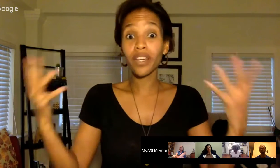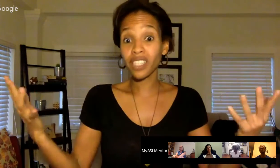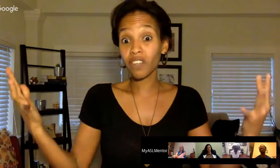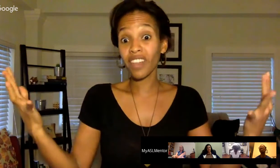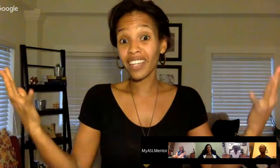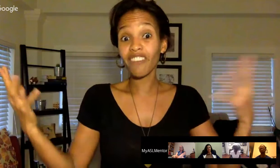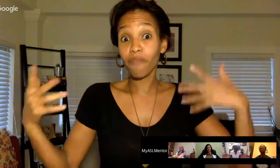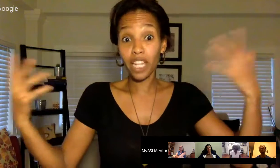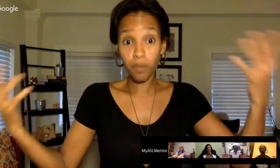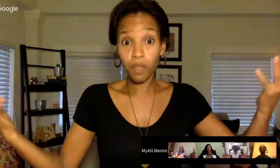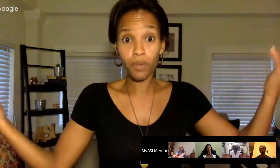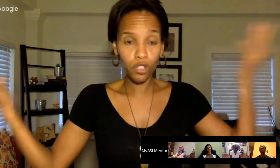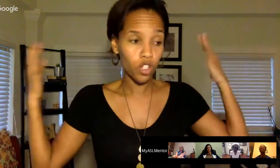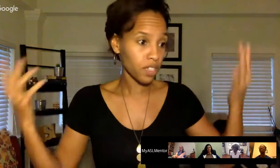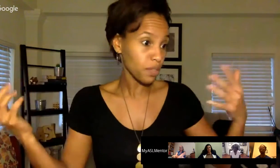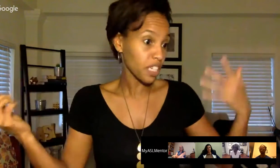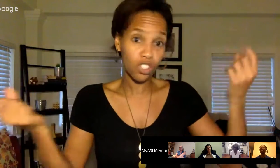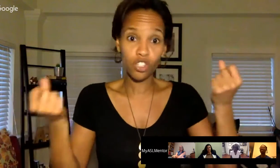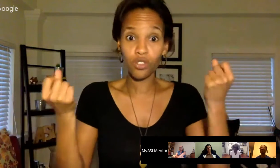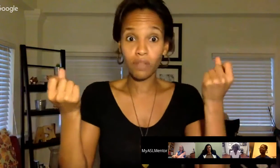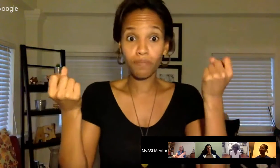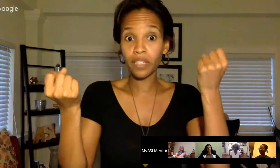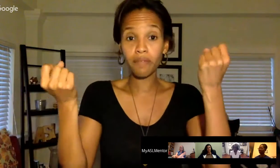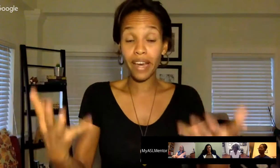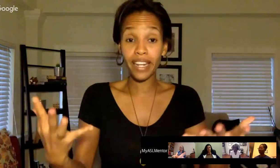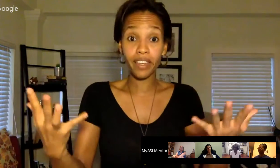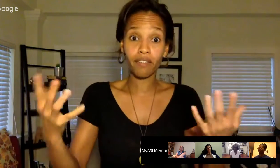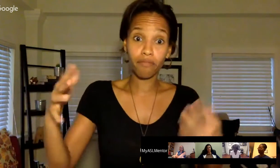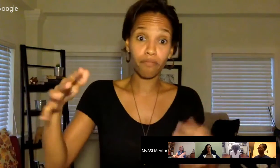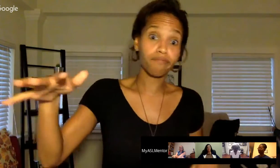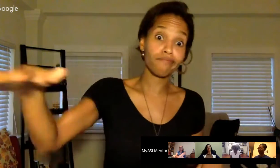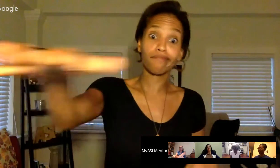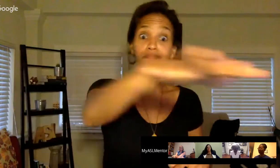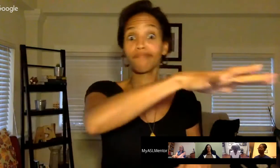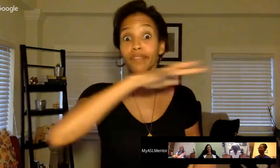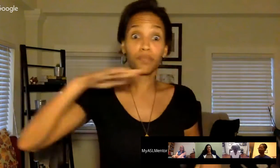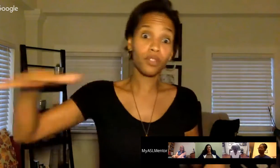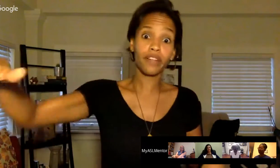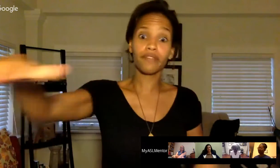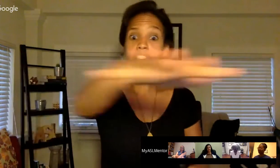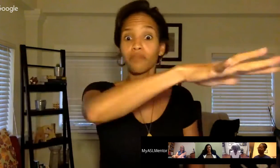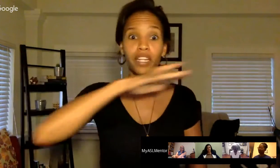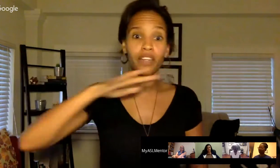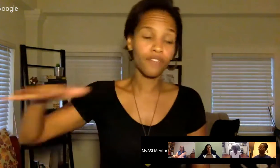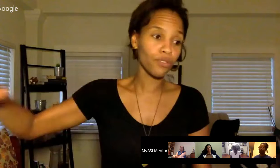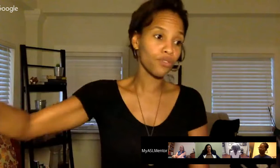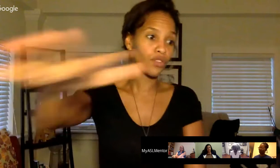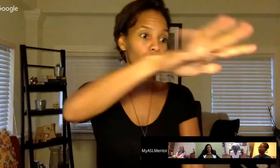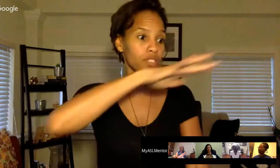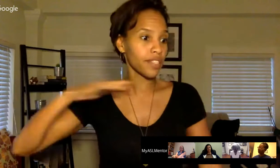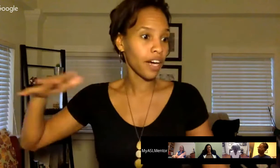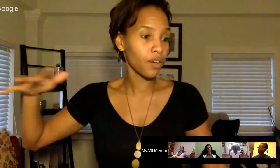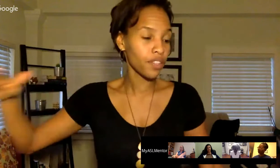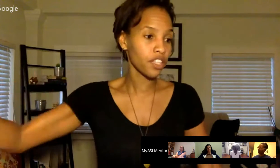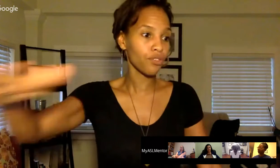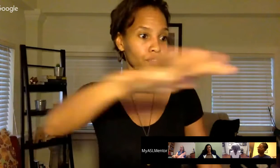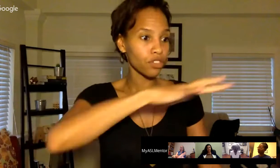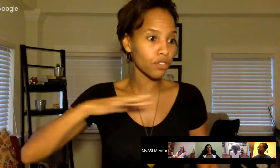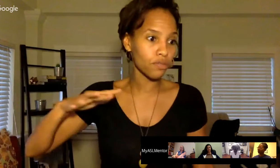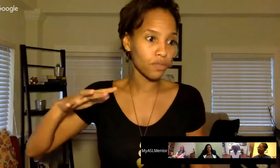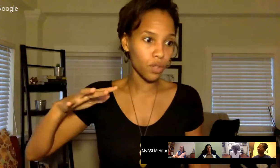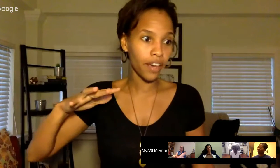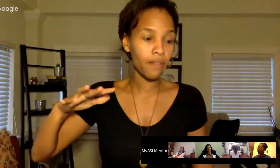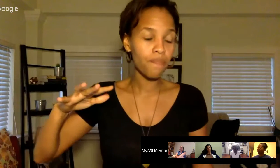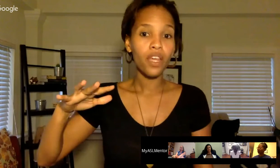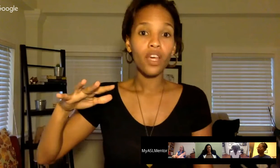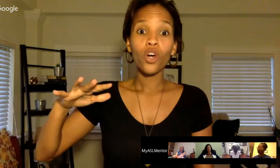There are other ways to convey the idea of many people too, but we can just do simply many people out there, many of those folks out in the